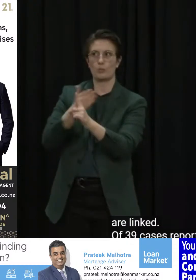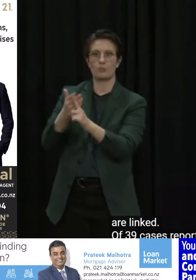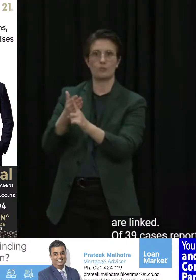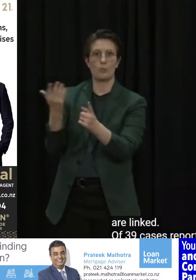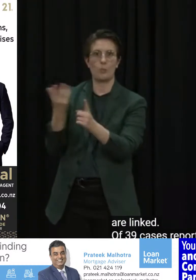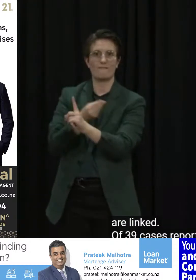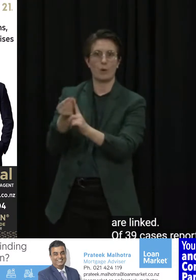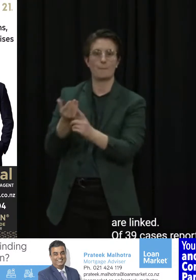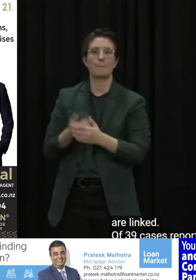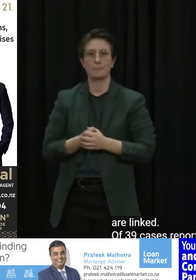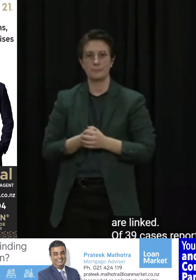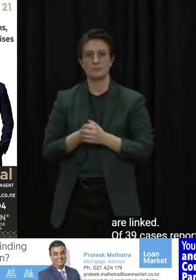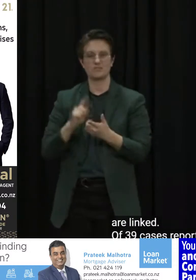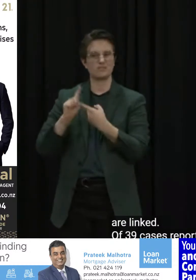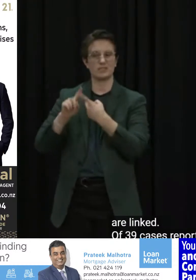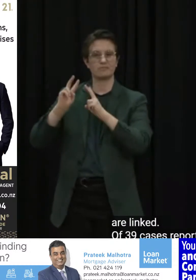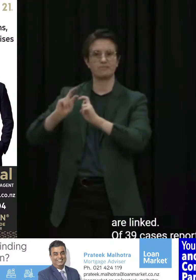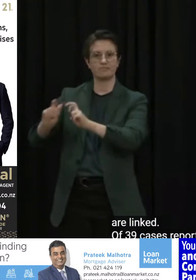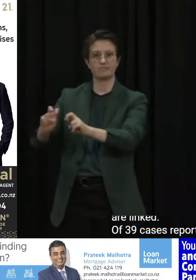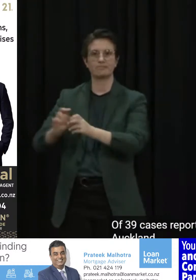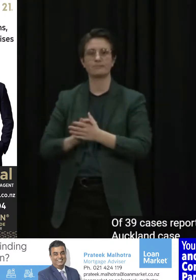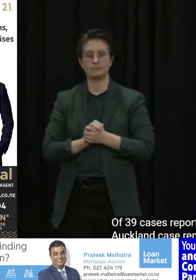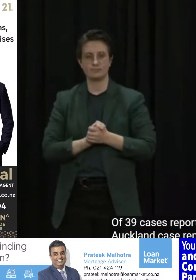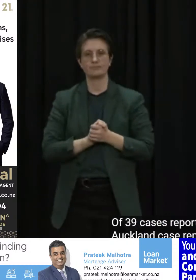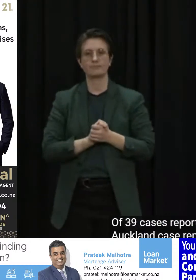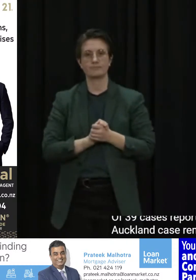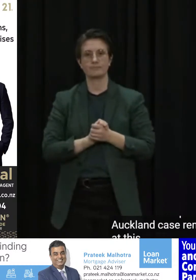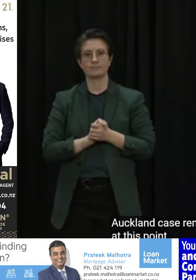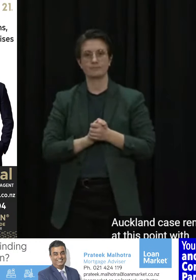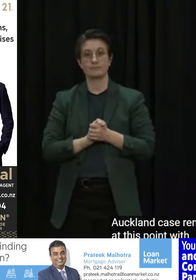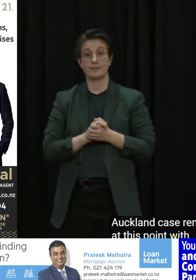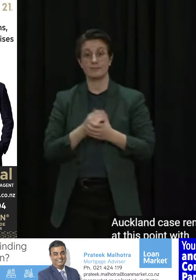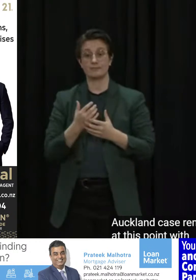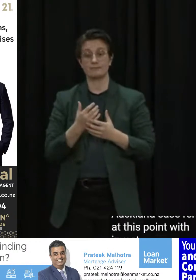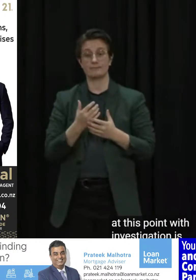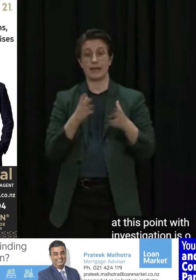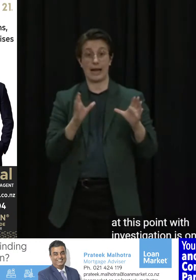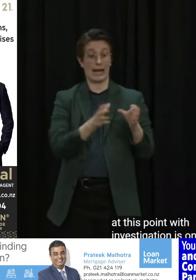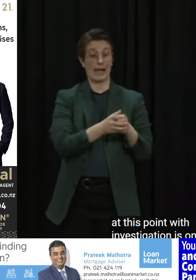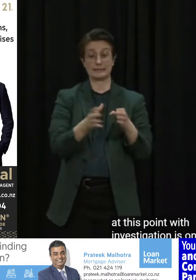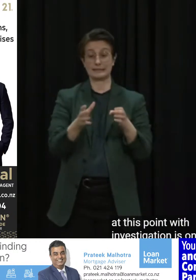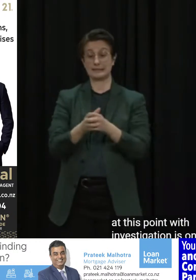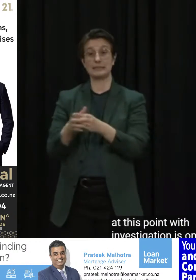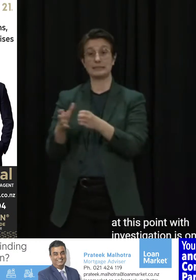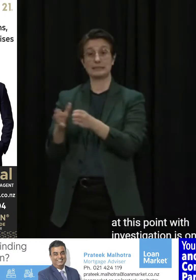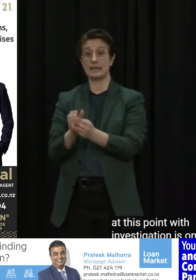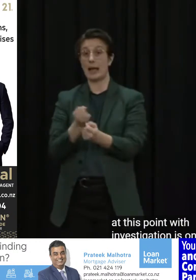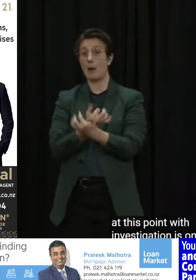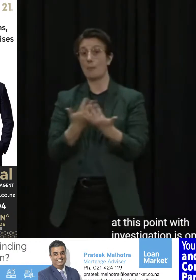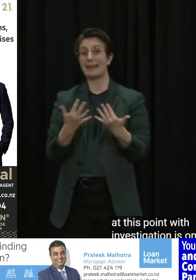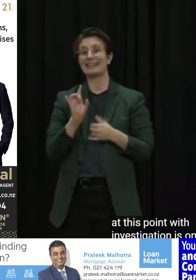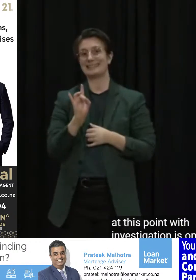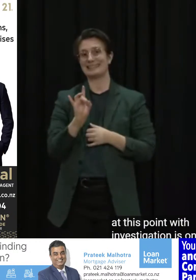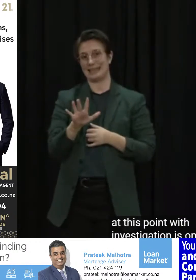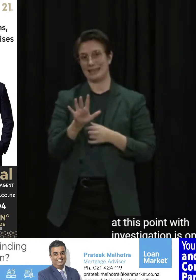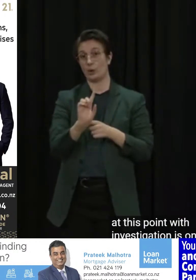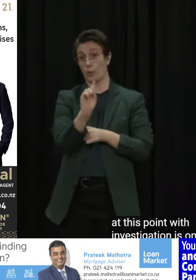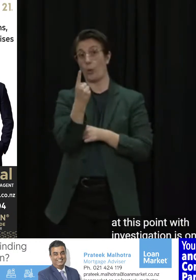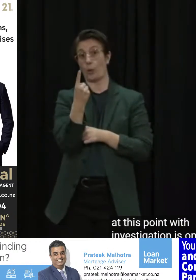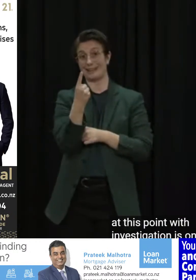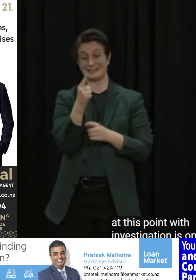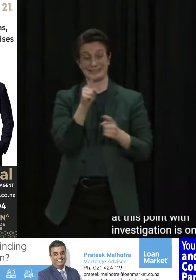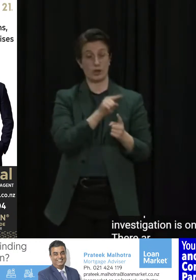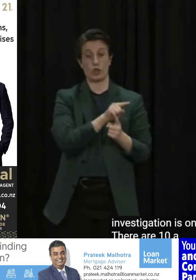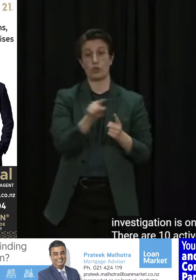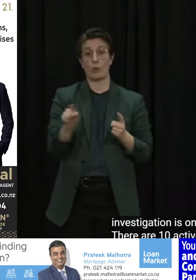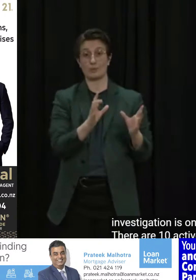ongoing. There are 10 active subclusters in Auckland where there have been recent cases. This